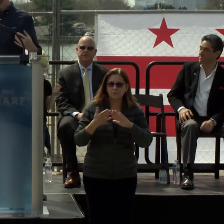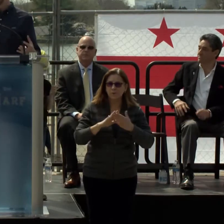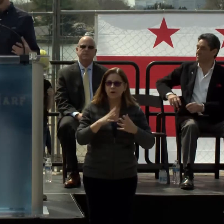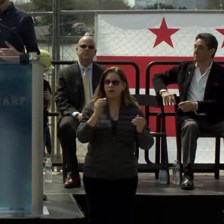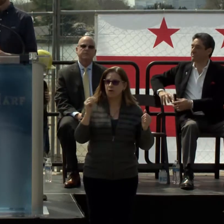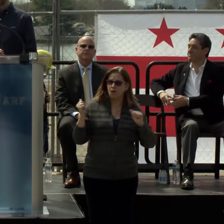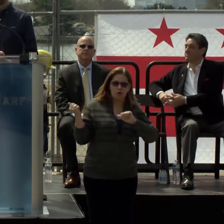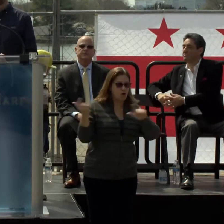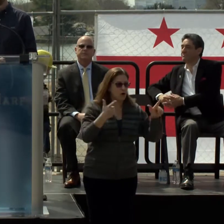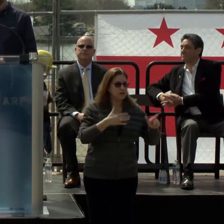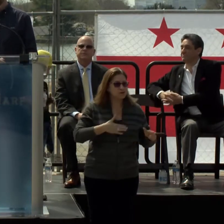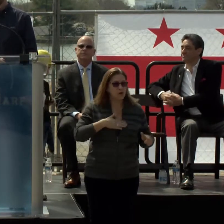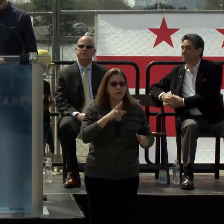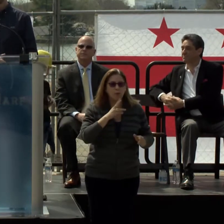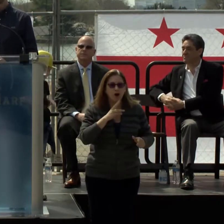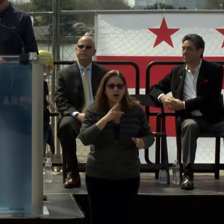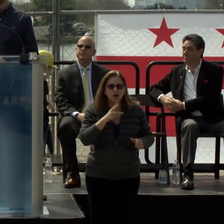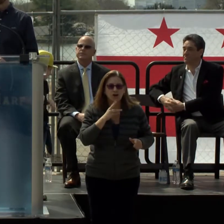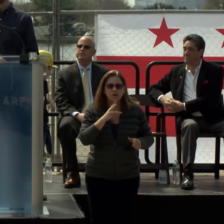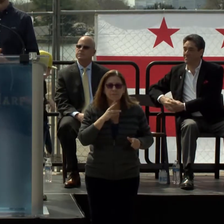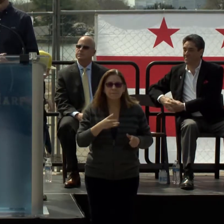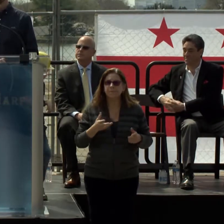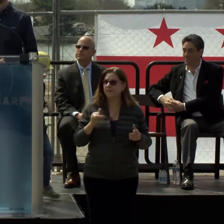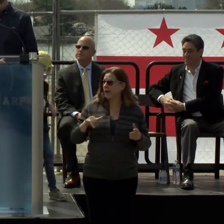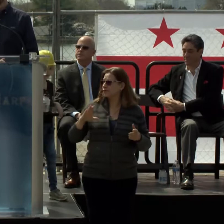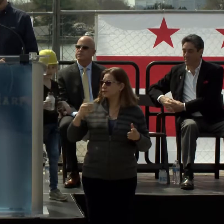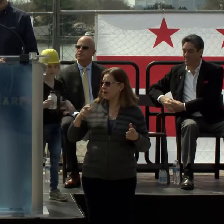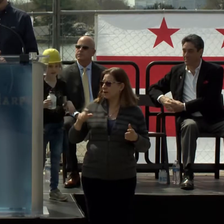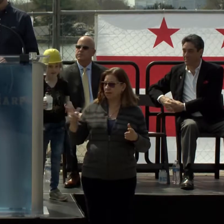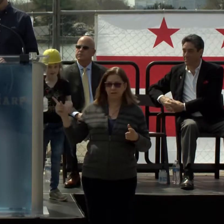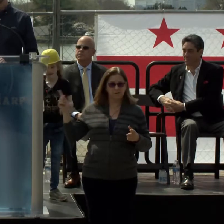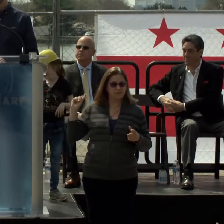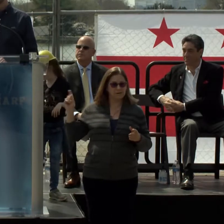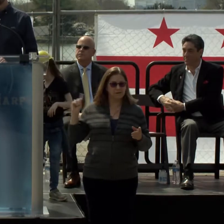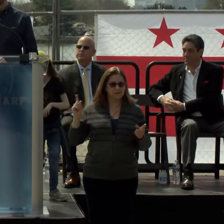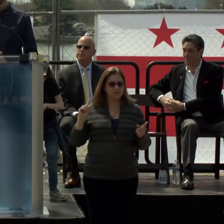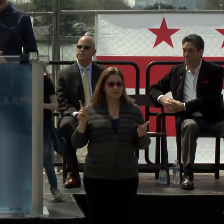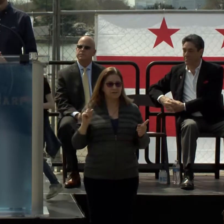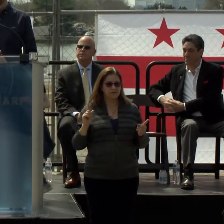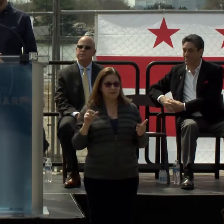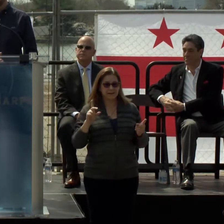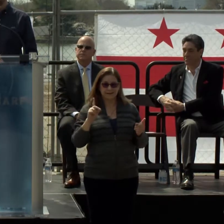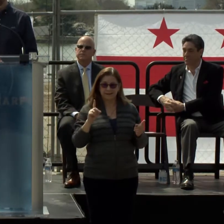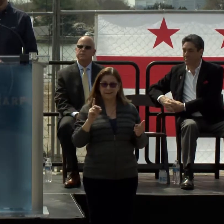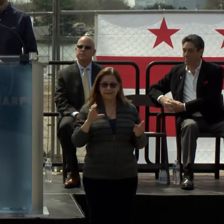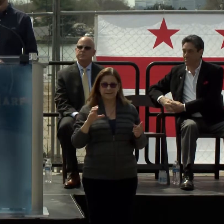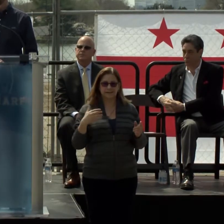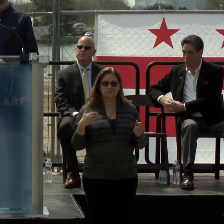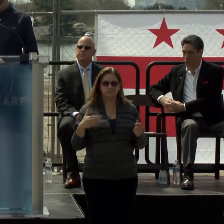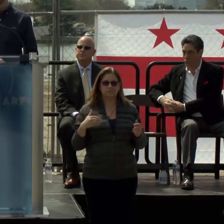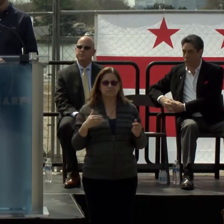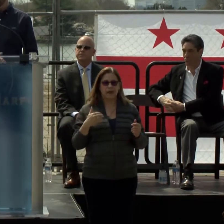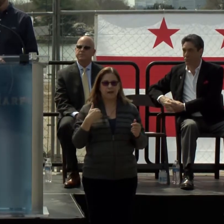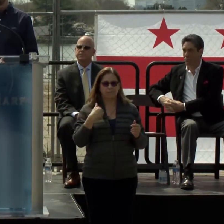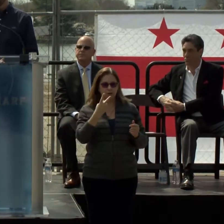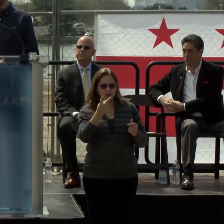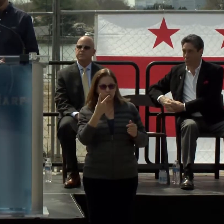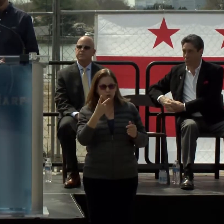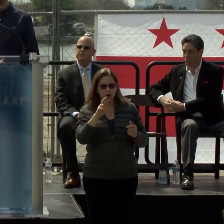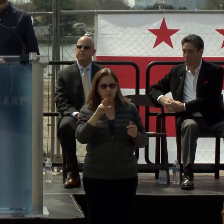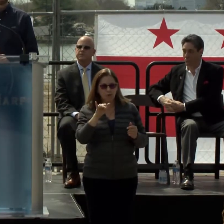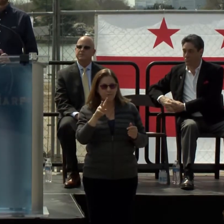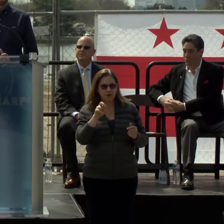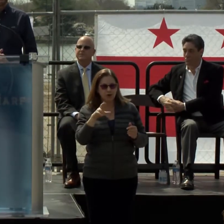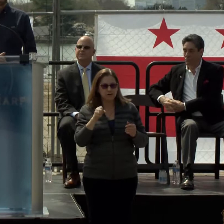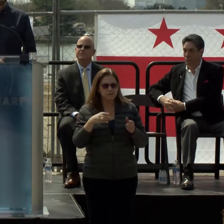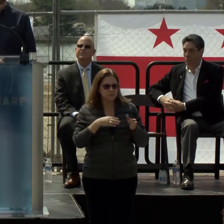and the continued growth we're going to have around that, to recognize, as I've tried to talk about a lot, D.C. is a city on two rivers, and we are remembering that